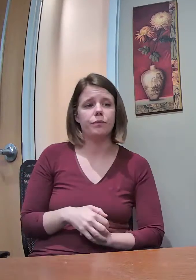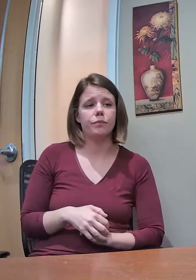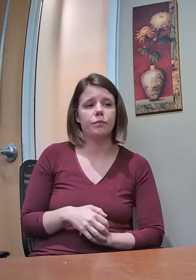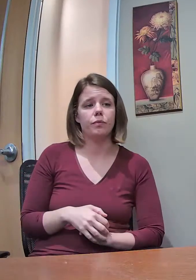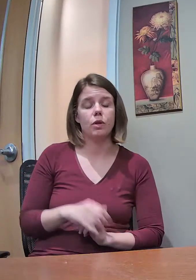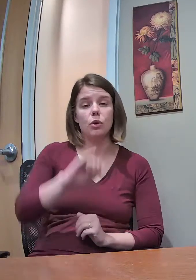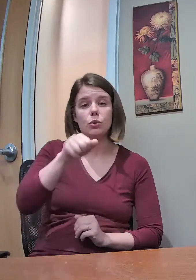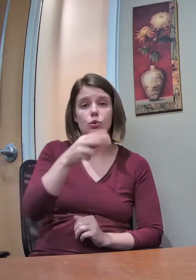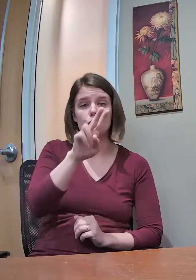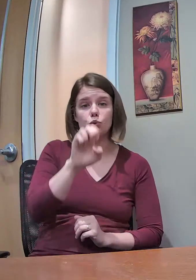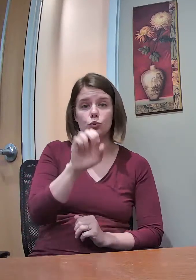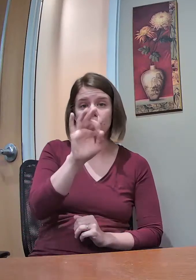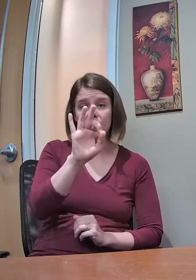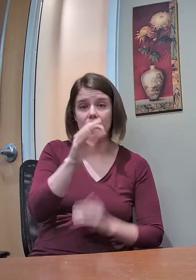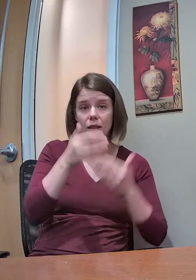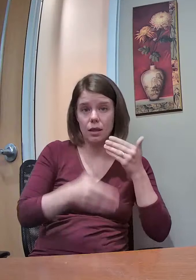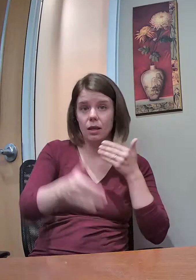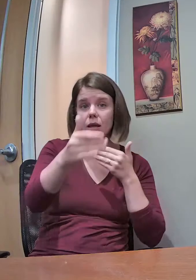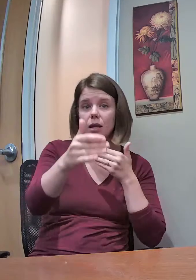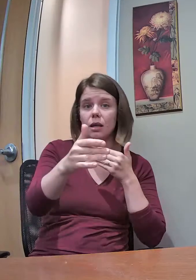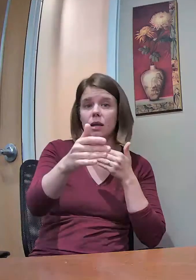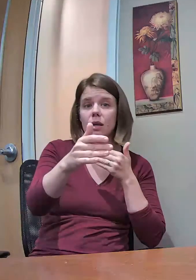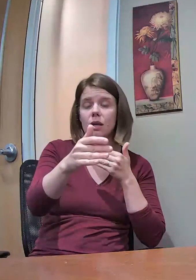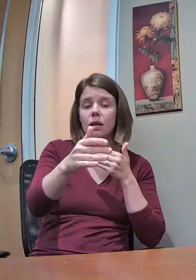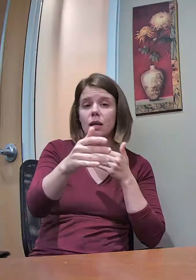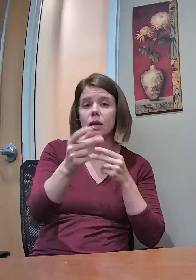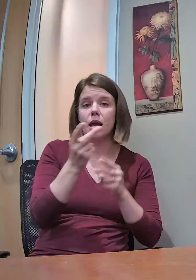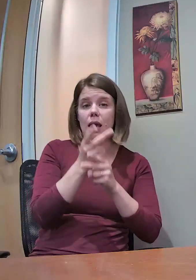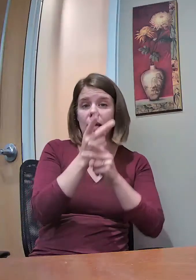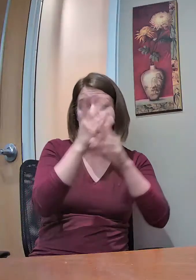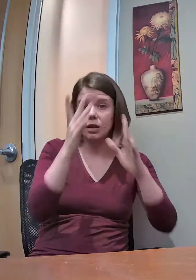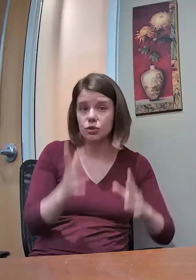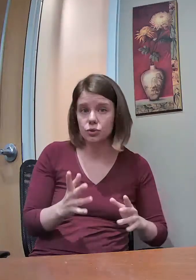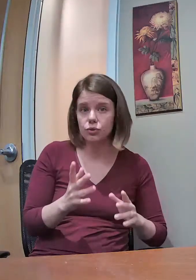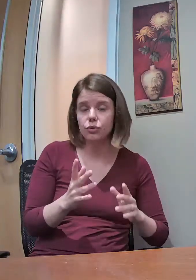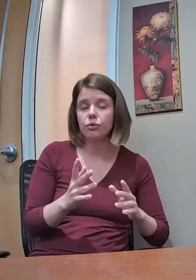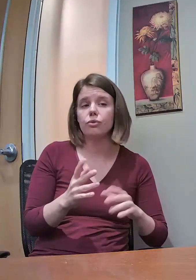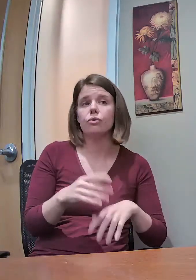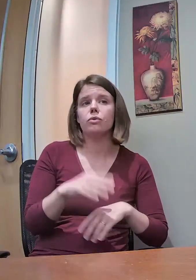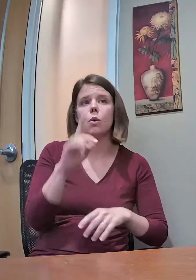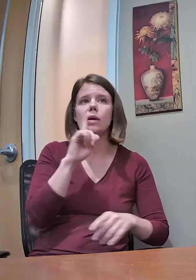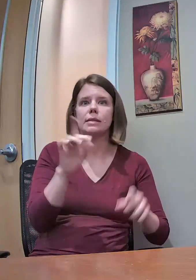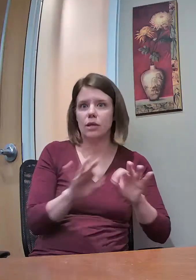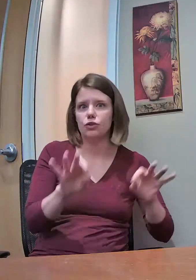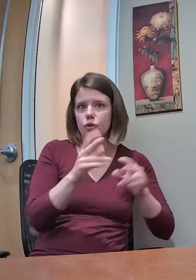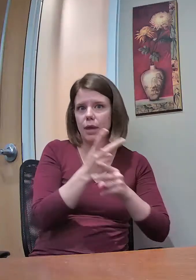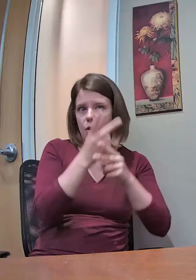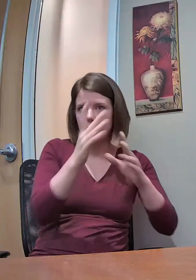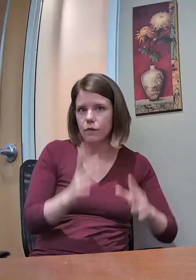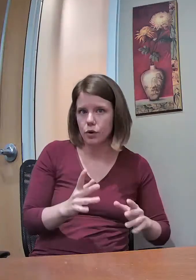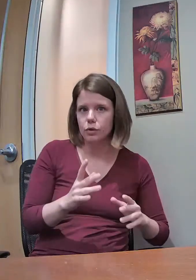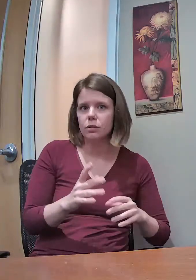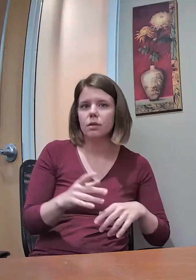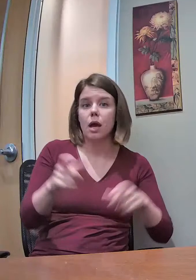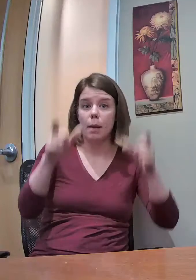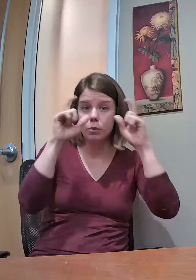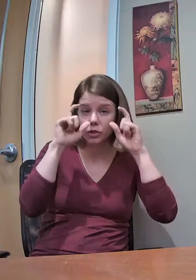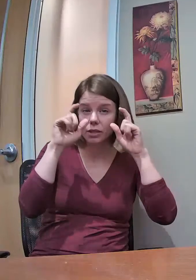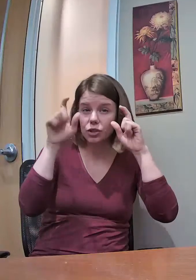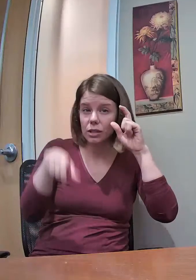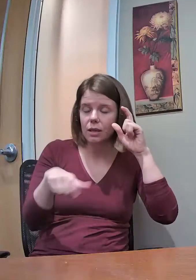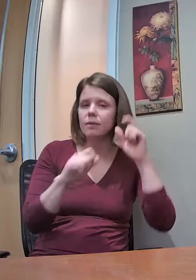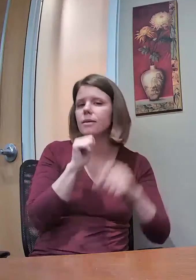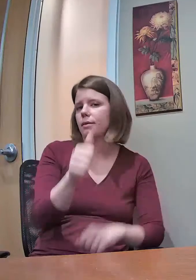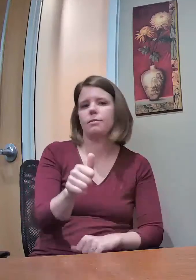essential caregivers are not required to wear eye protection when indoors. Eye protection is not required by